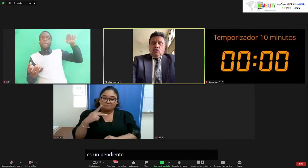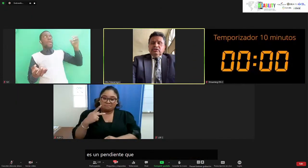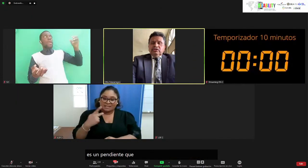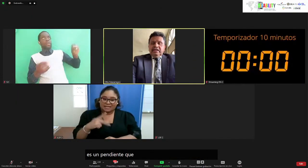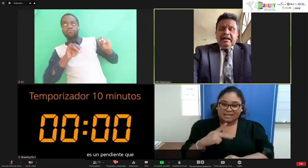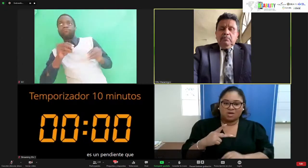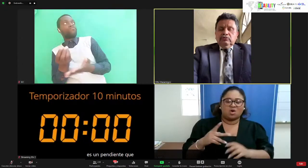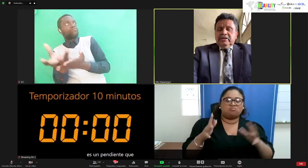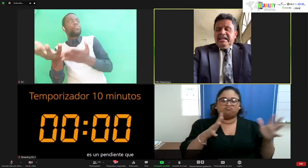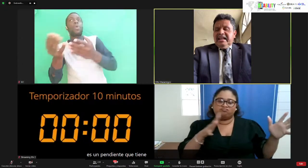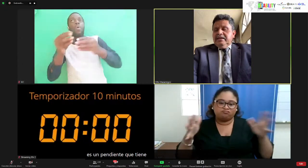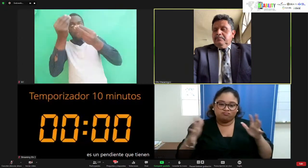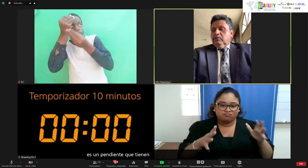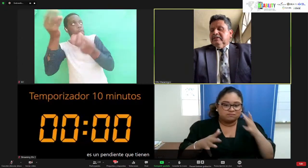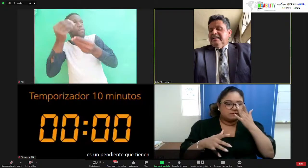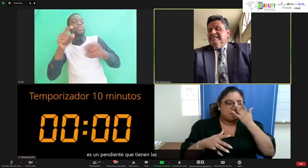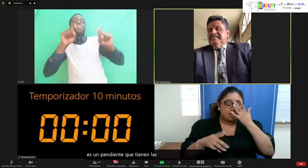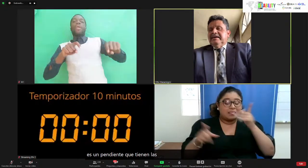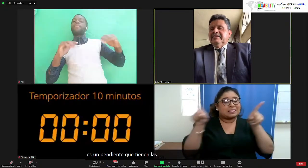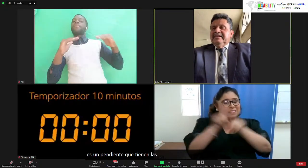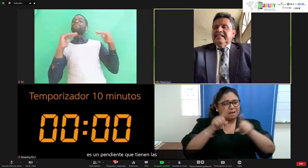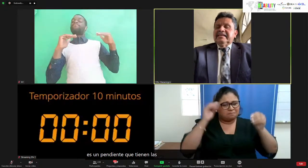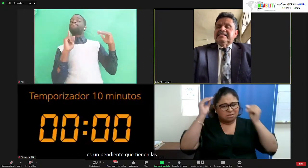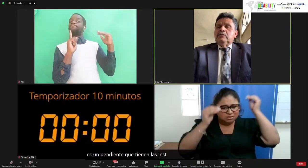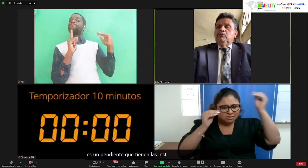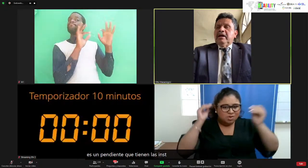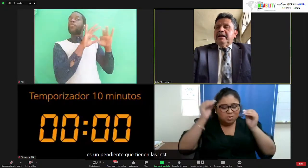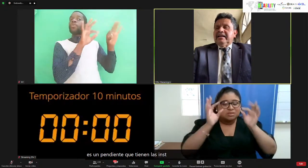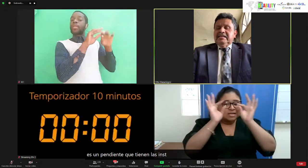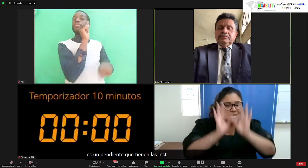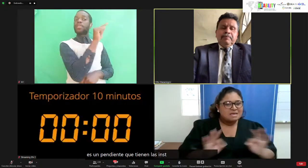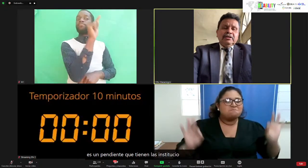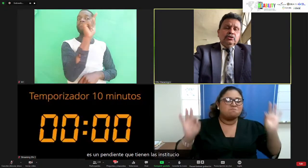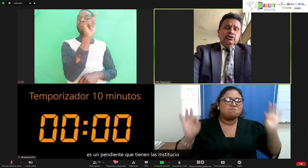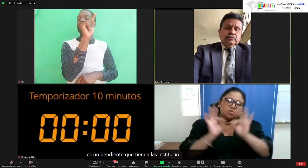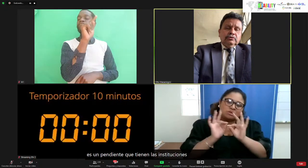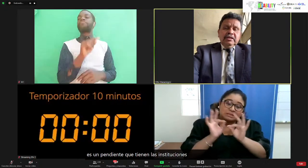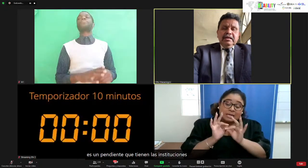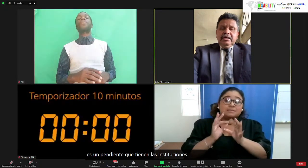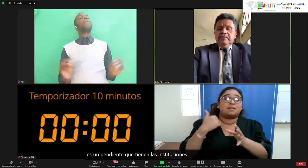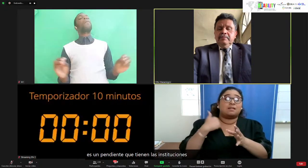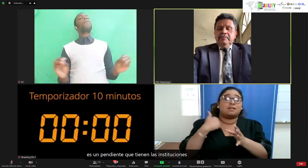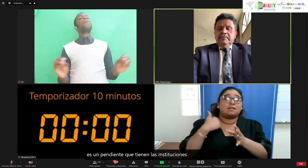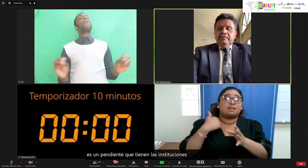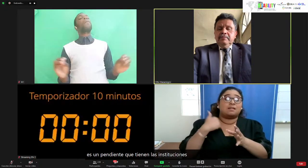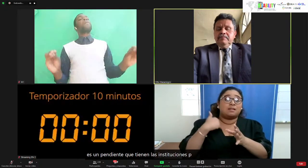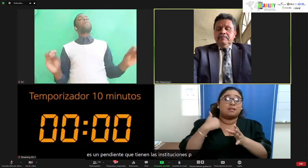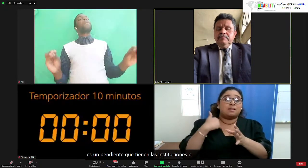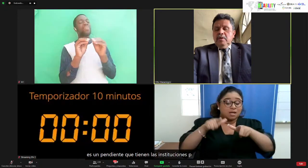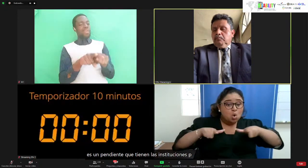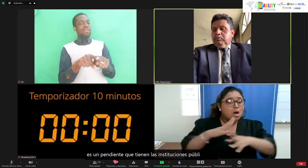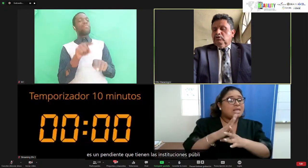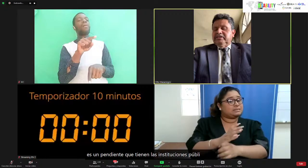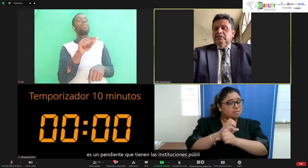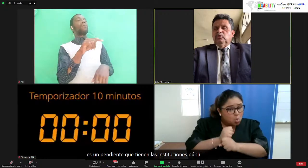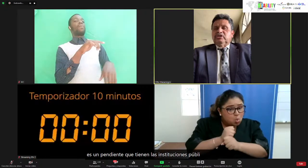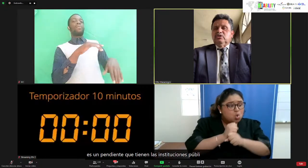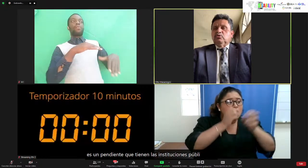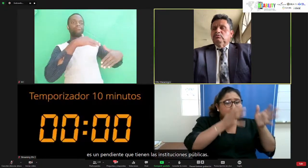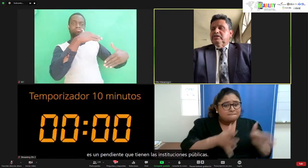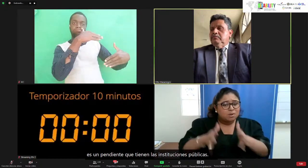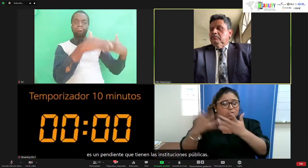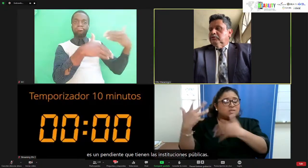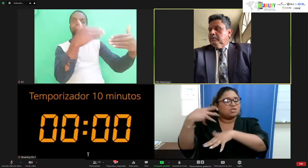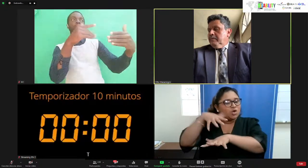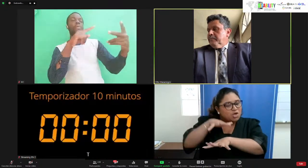risk and disaster situations we also consider the importance of ensuring